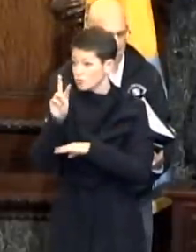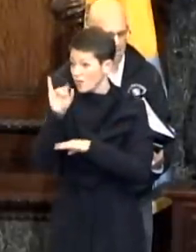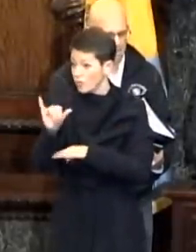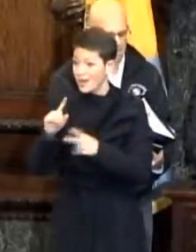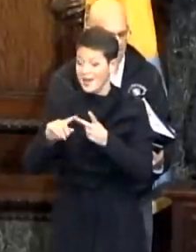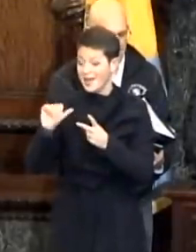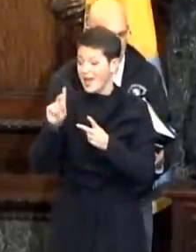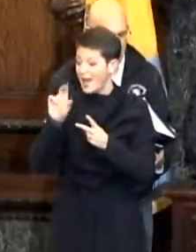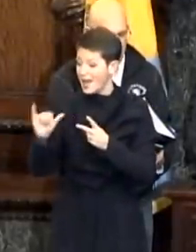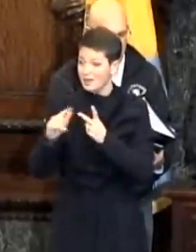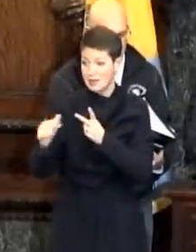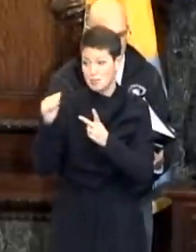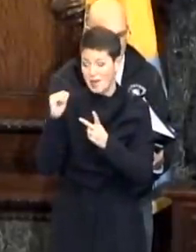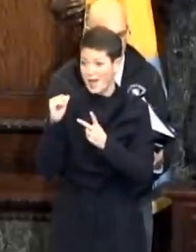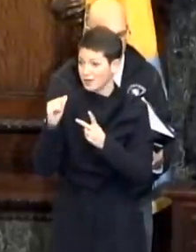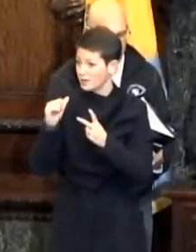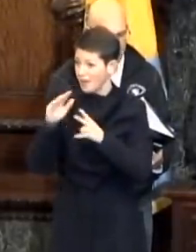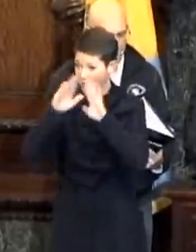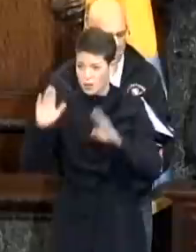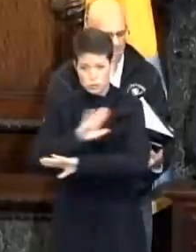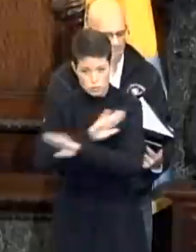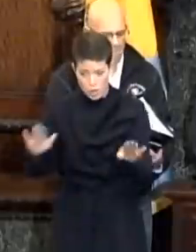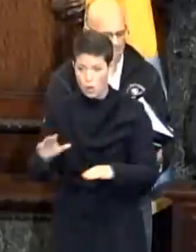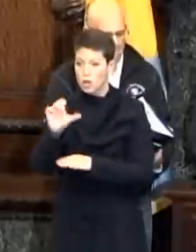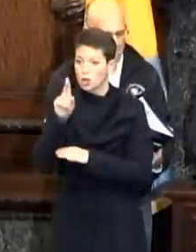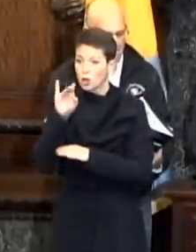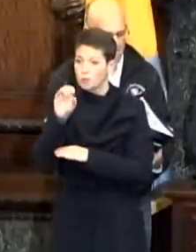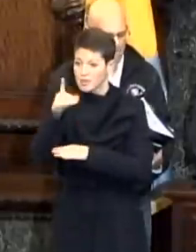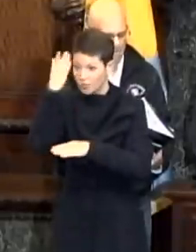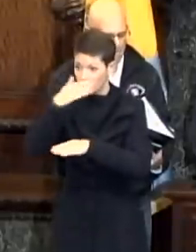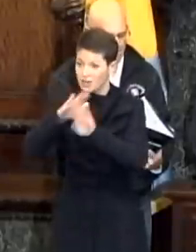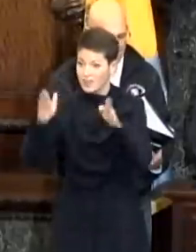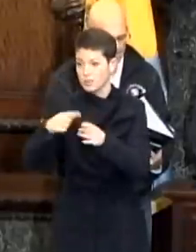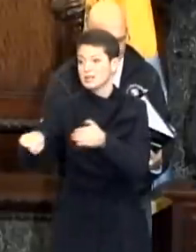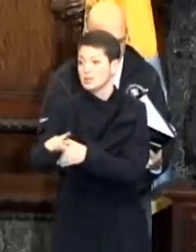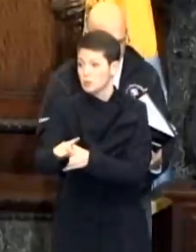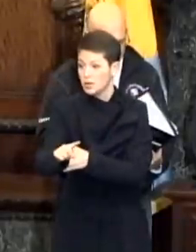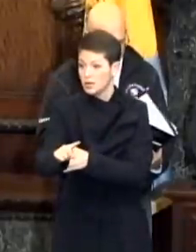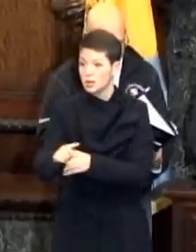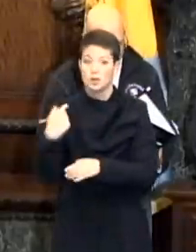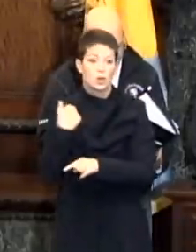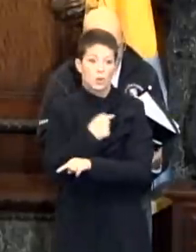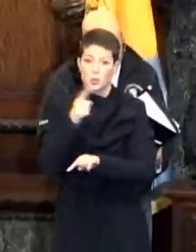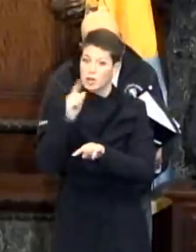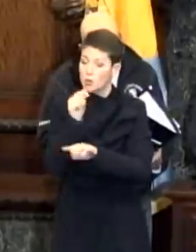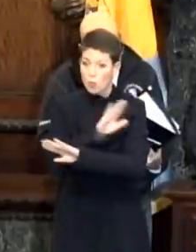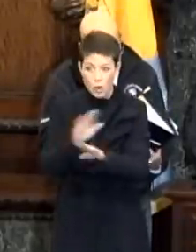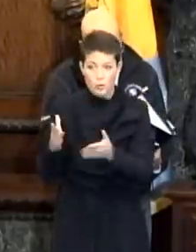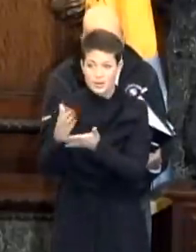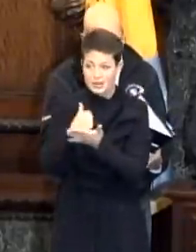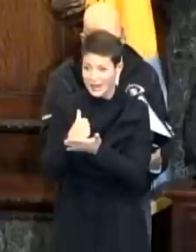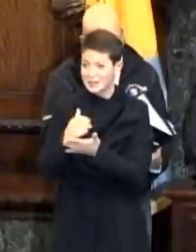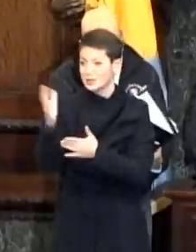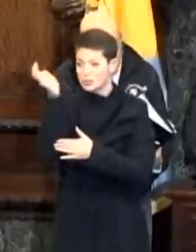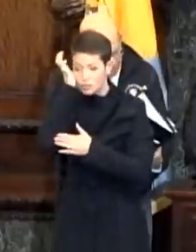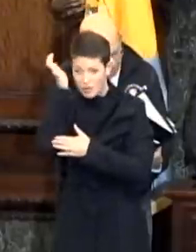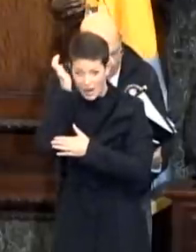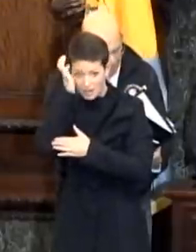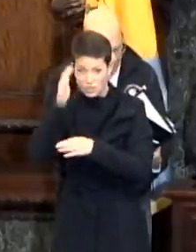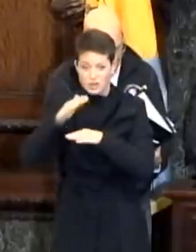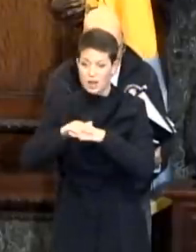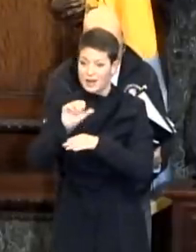or alleyways. Everyone should place curbside next week. We will not collect trash from alleys or